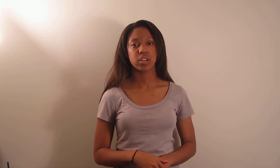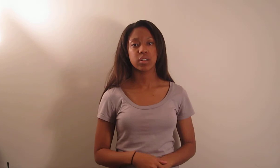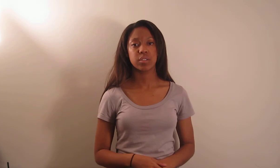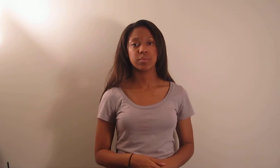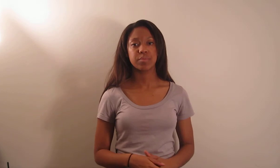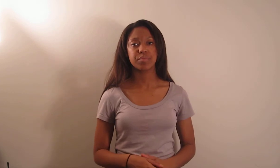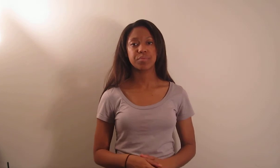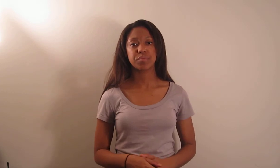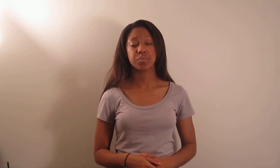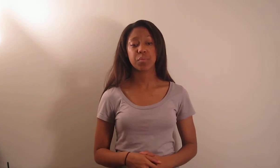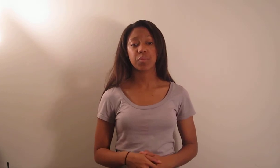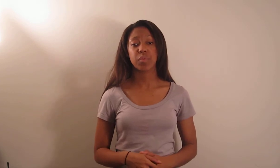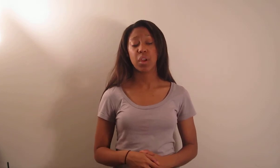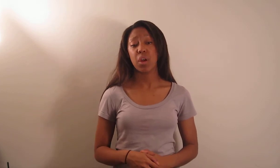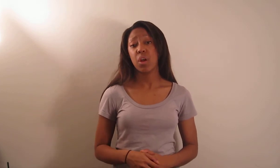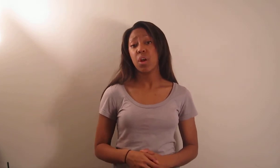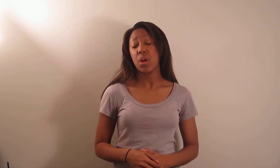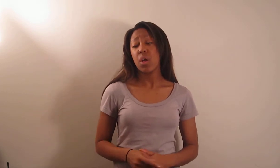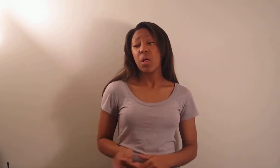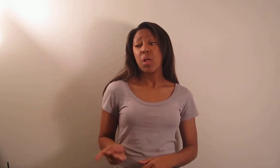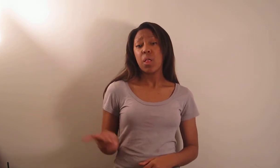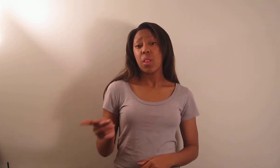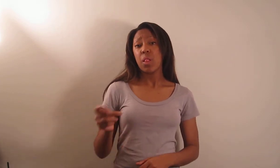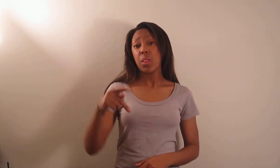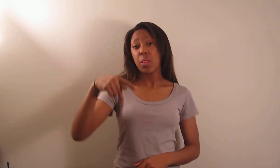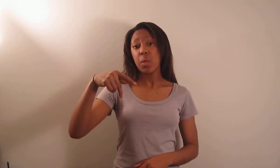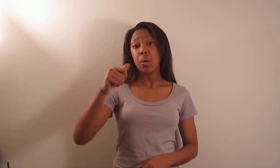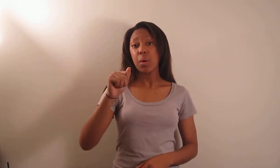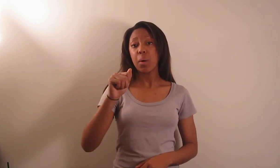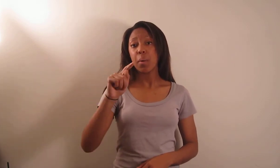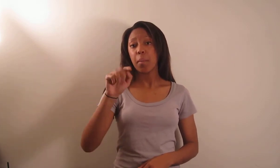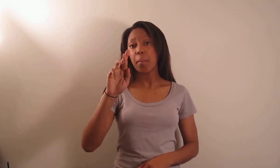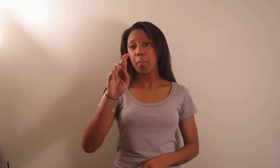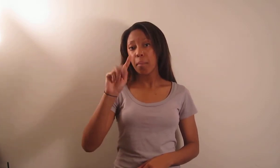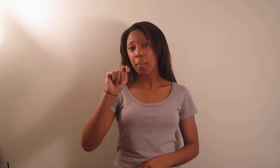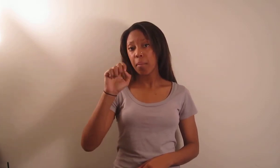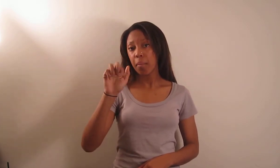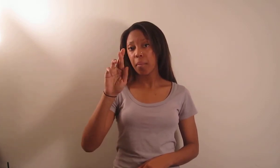The partners even suspected talk of union on their own shop floor.